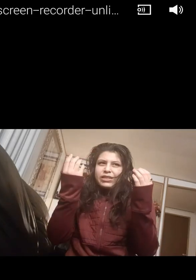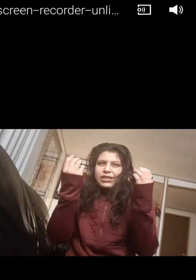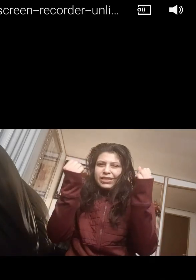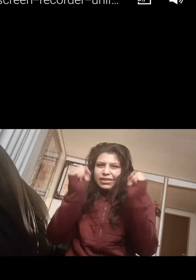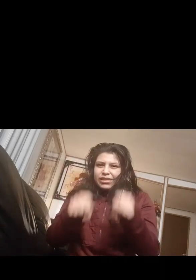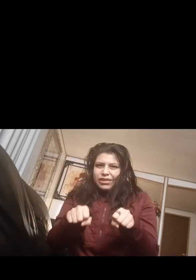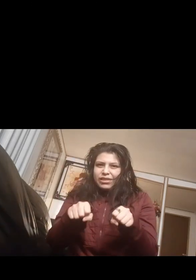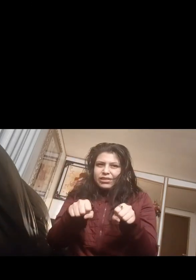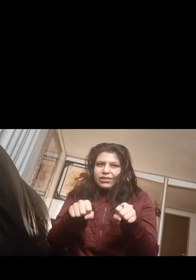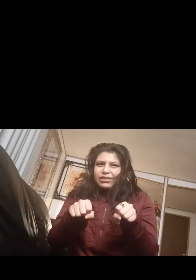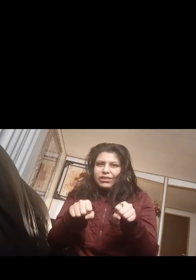transliteration,